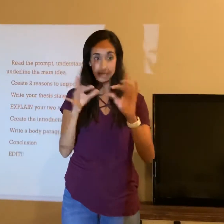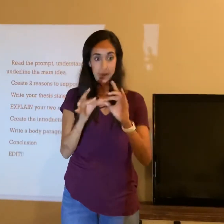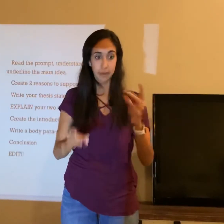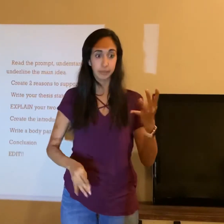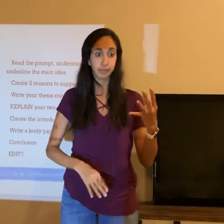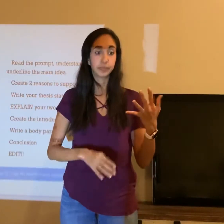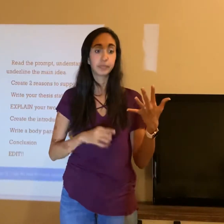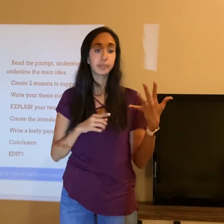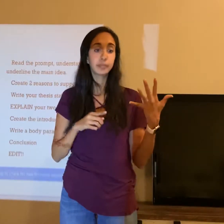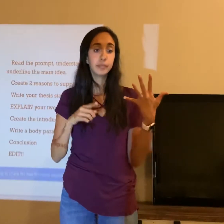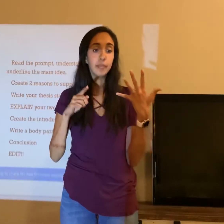statement.